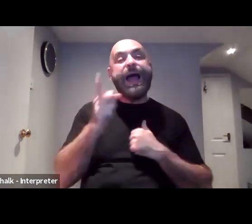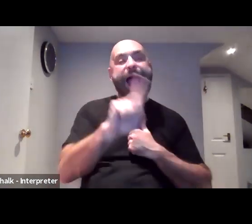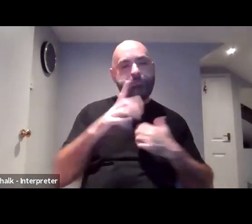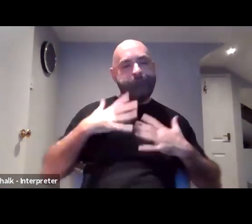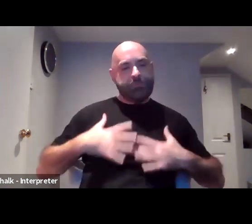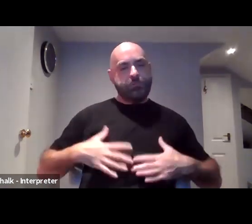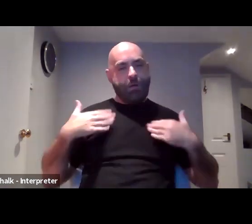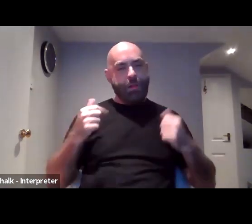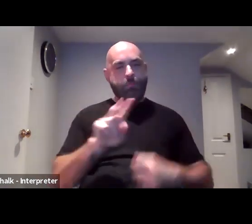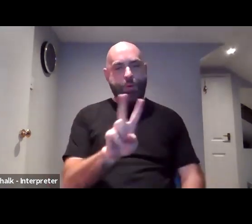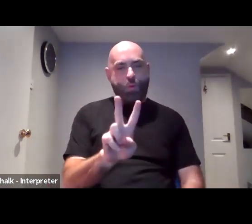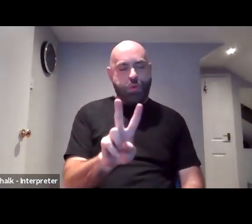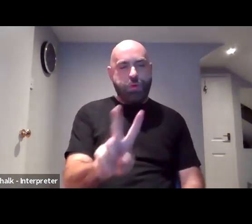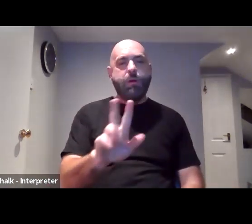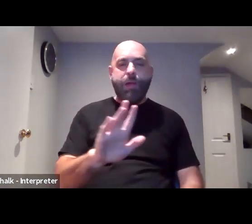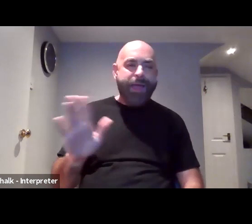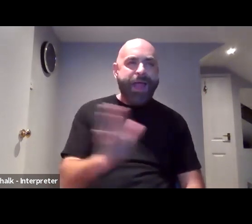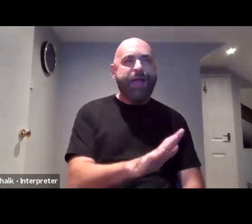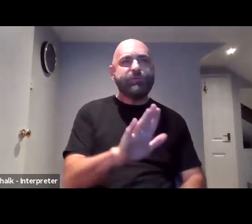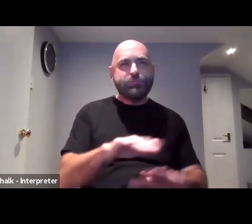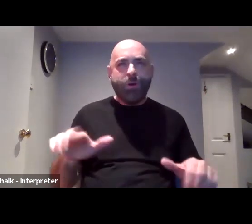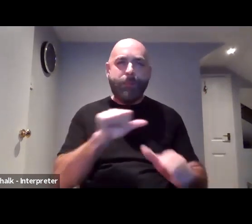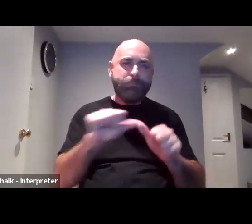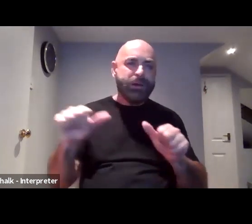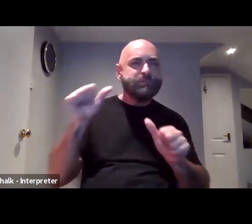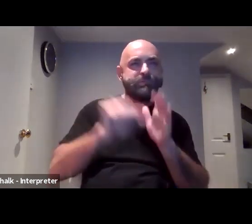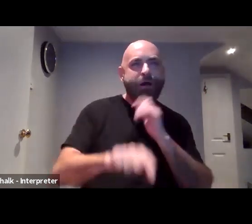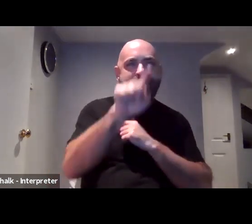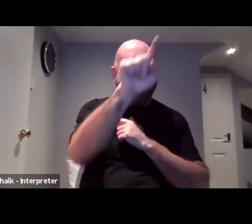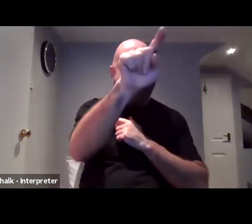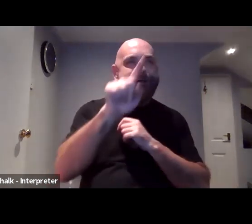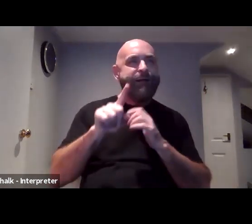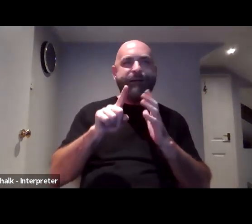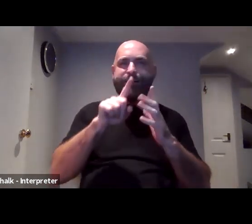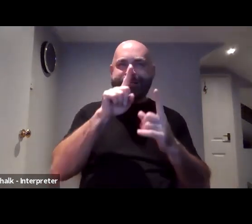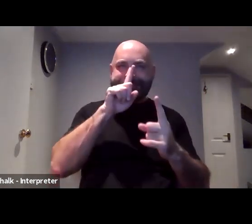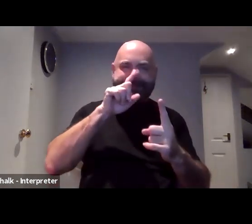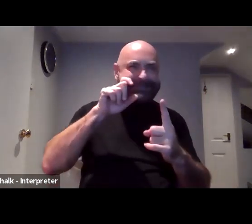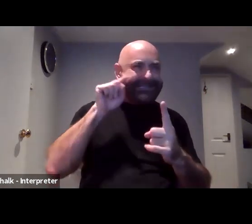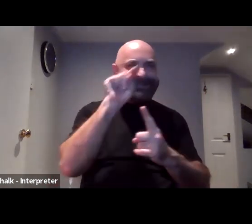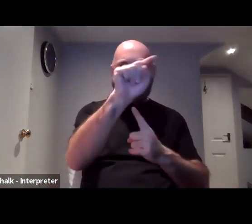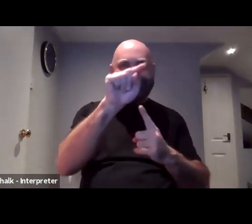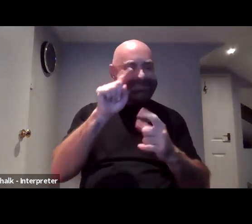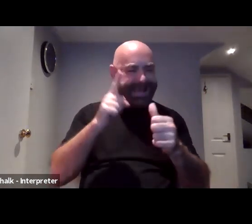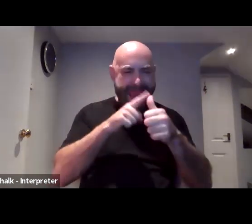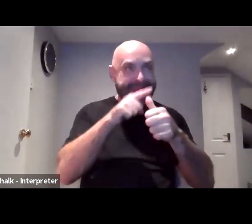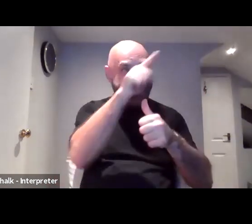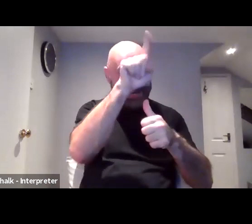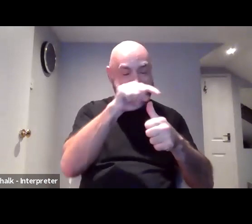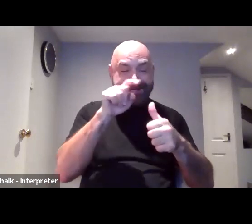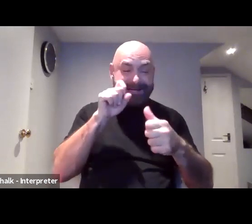health. Give every child the best start in life. We said key to health